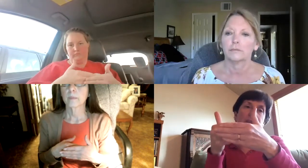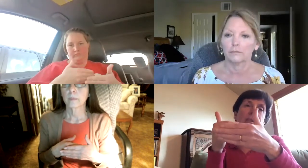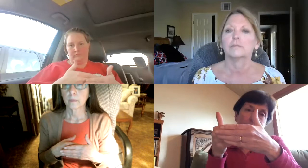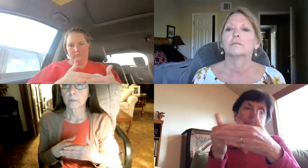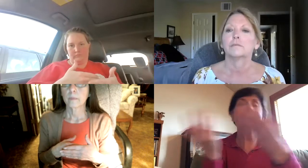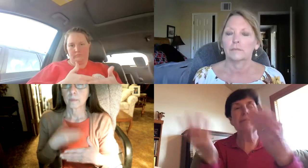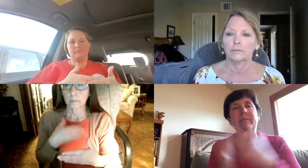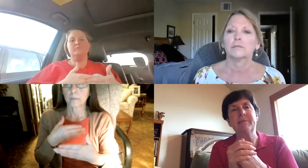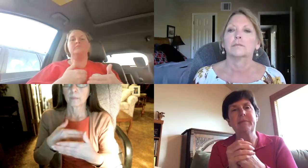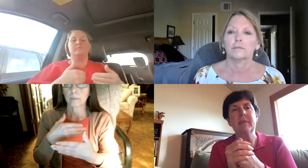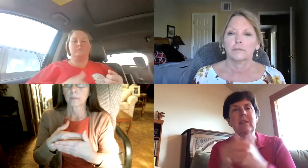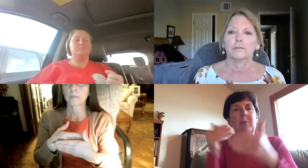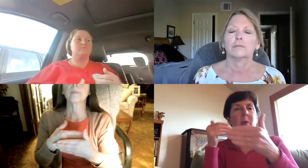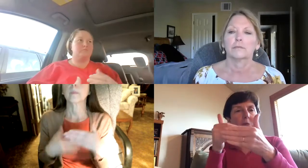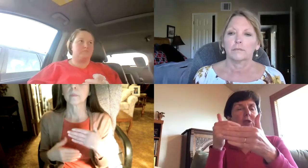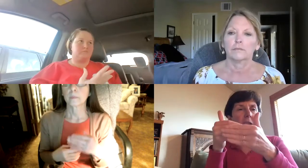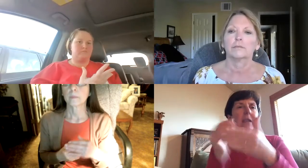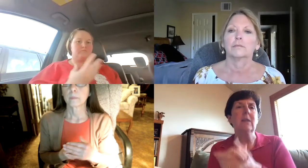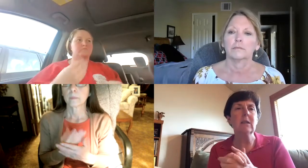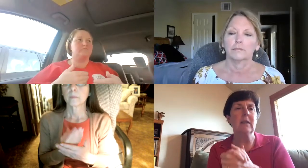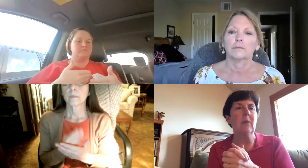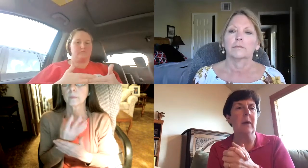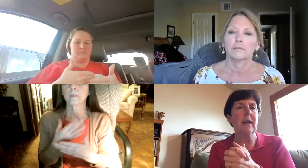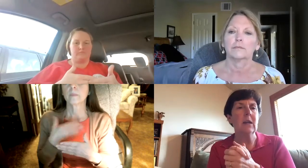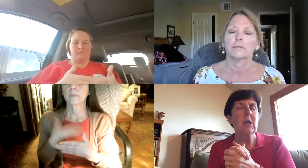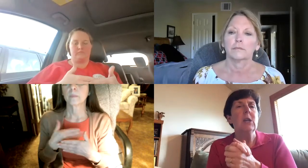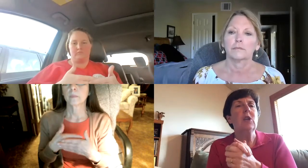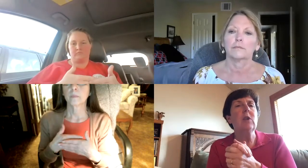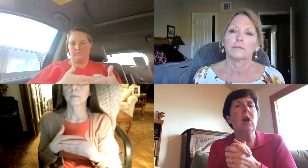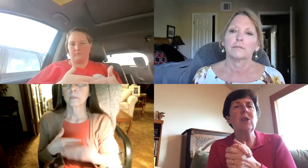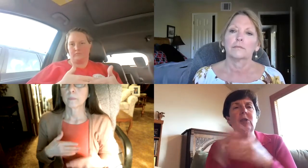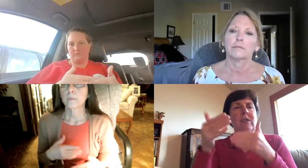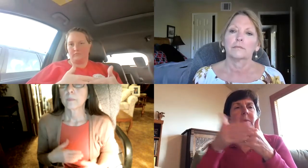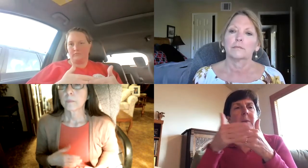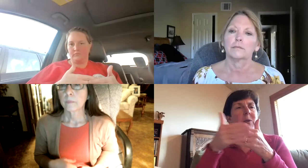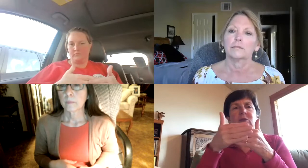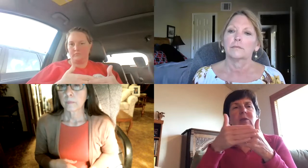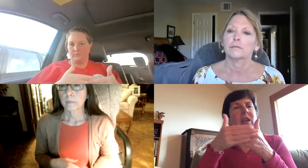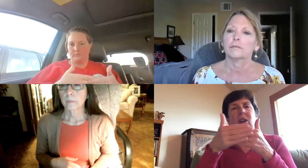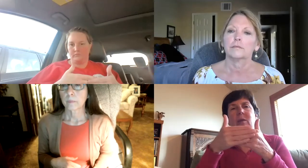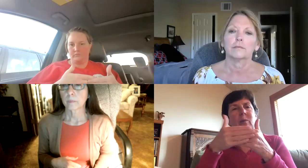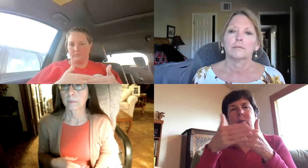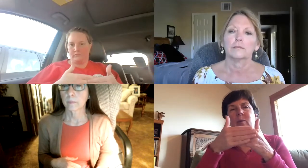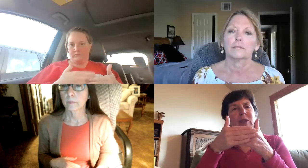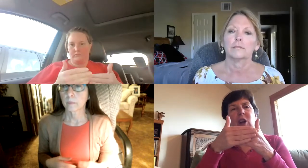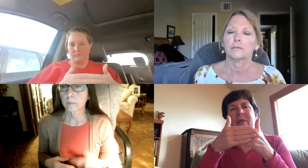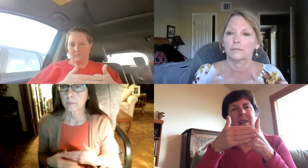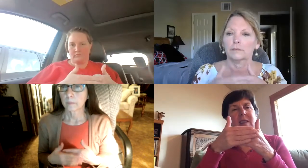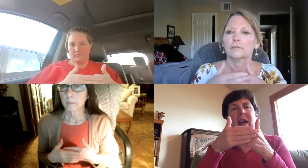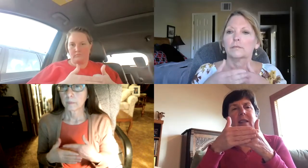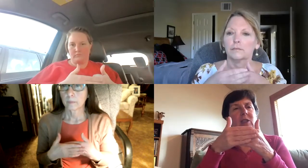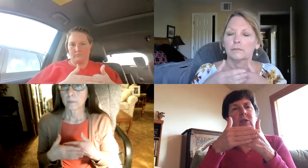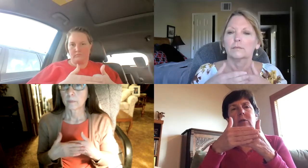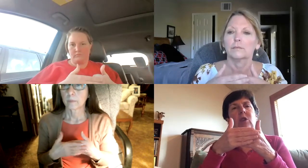closer. Mm-hmm. It's approaching that way. You will also see people do near with it on